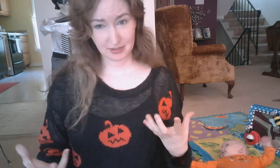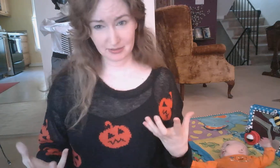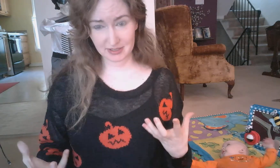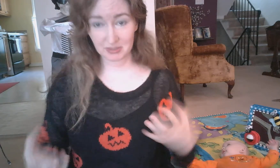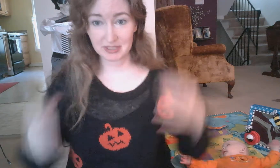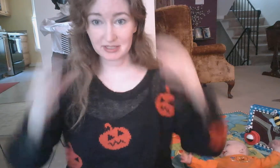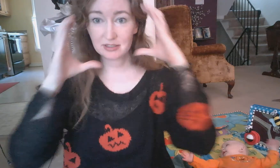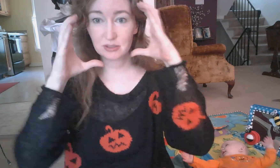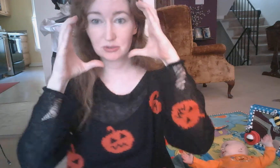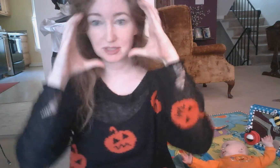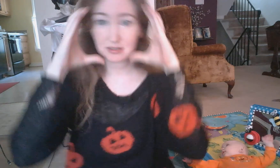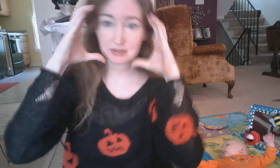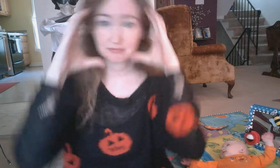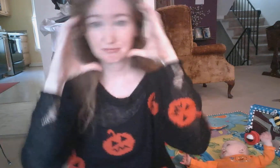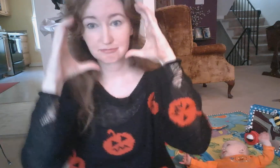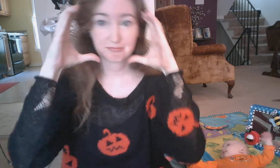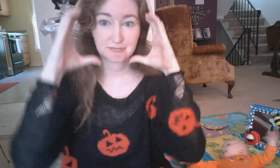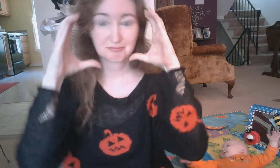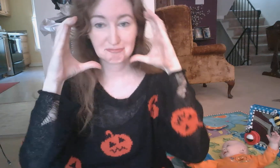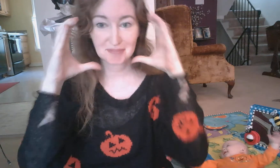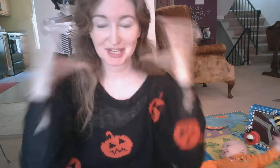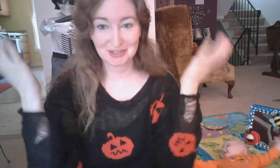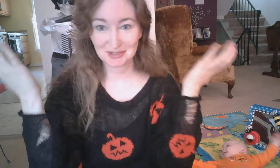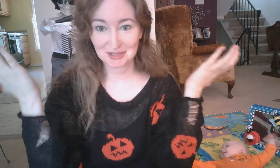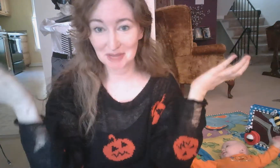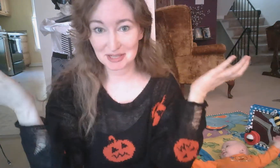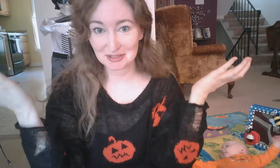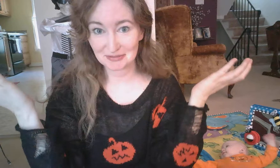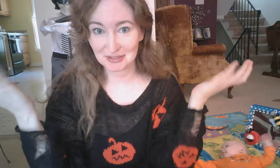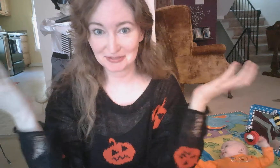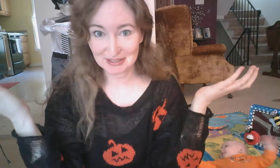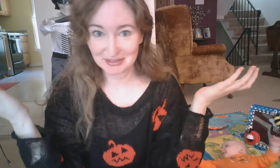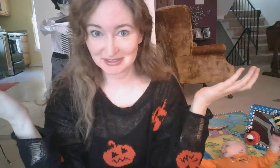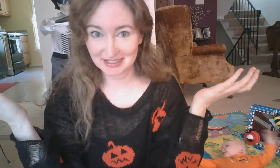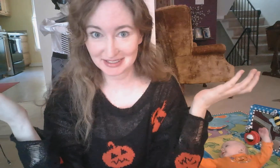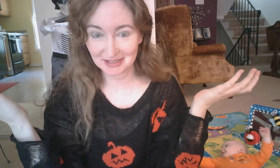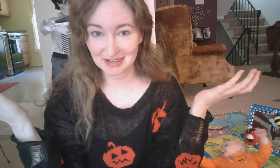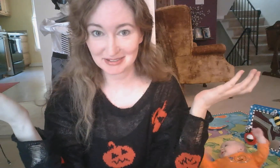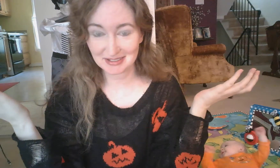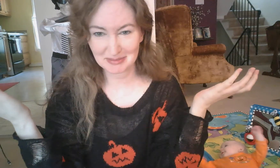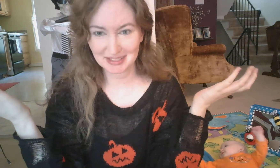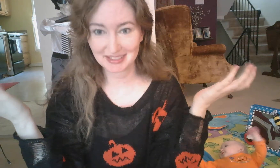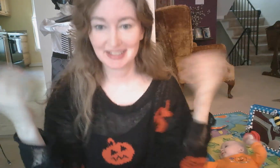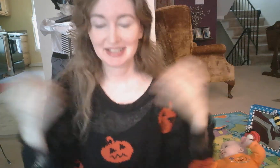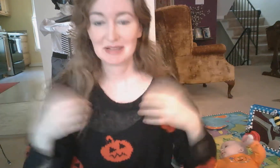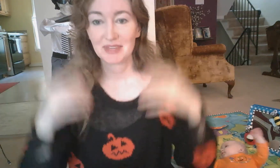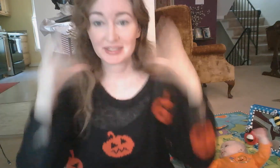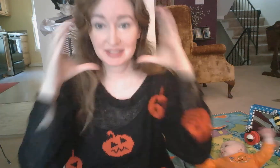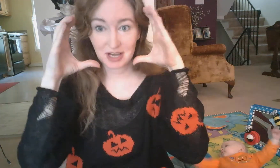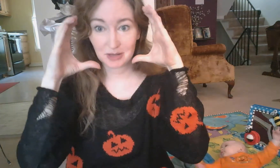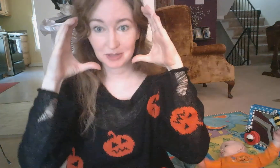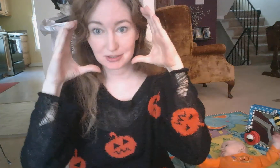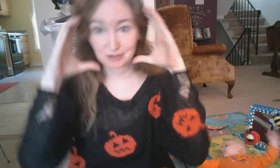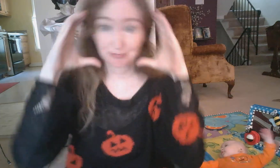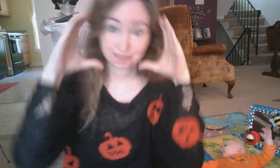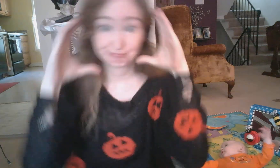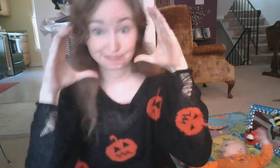for some reason you do this. I guess you just imagine the face is dancing around or something. This is jack-o'-lantern.